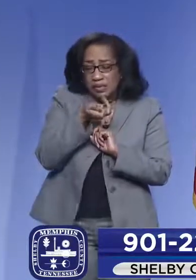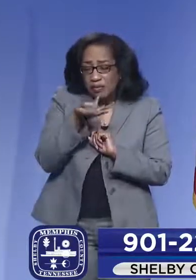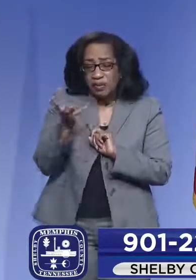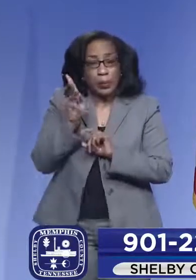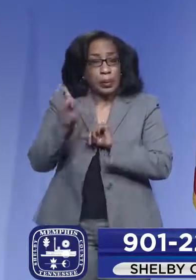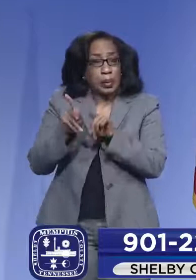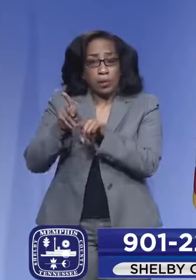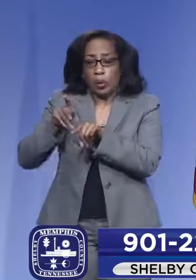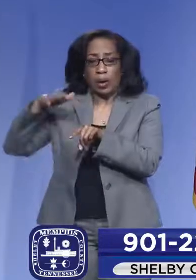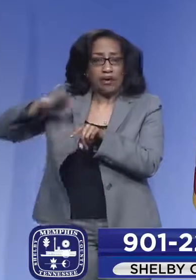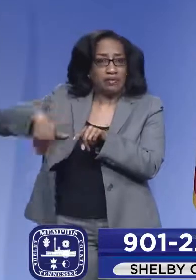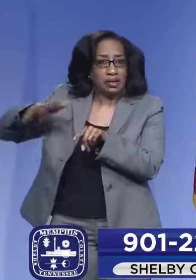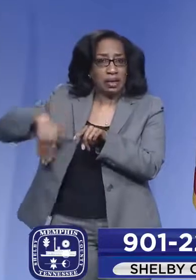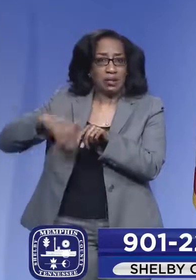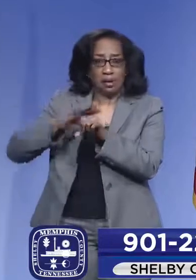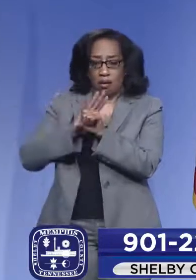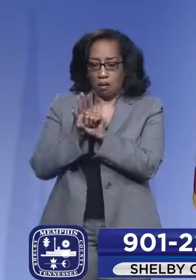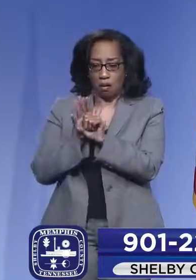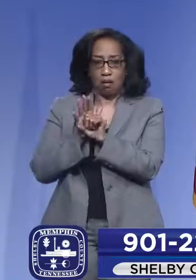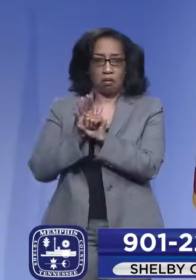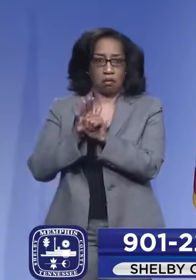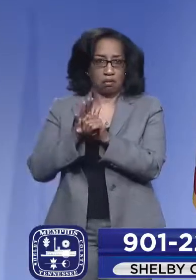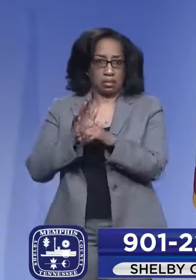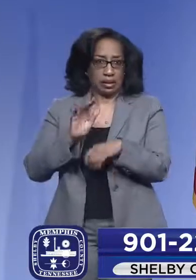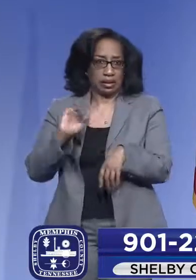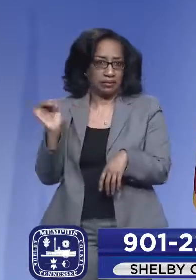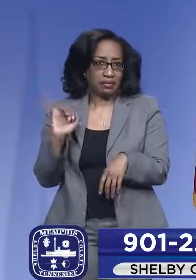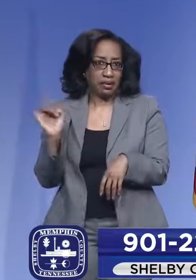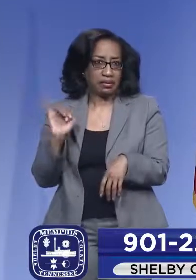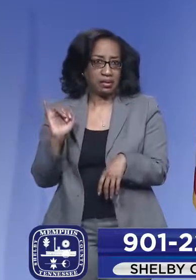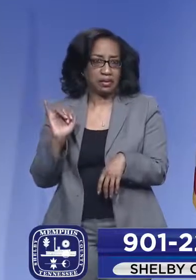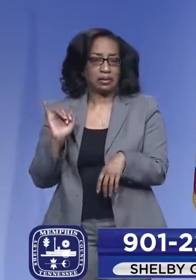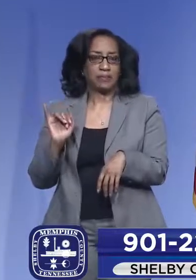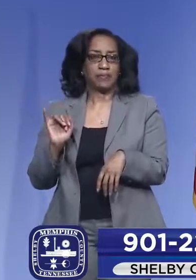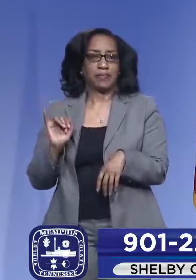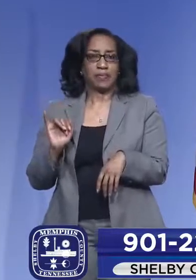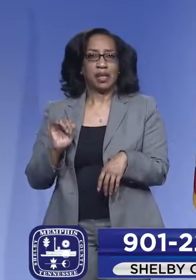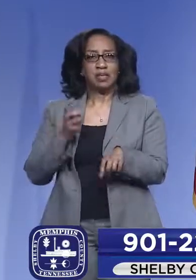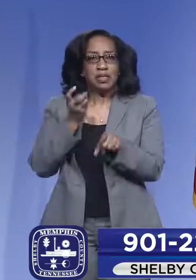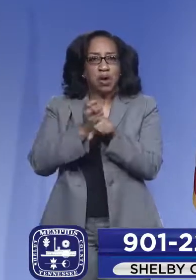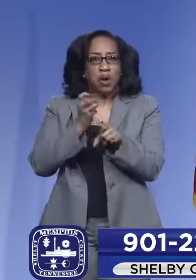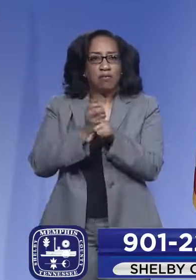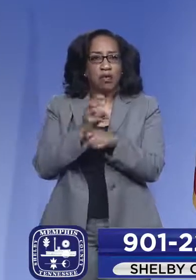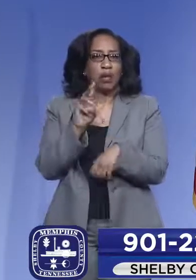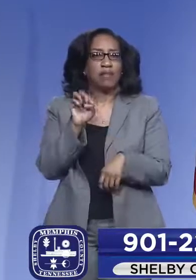who have not been infected that the virus can find and infect.